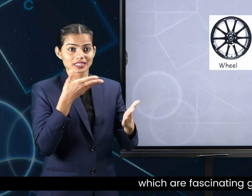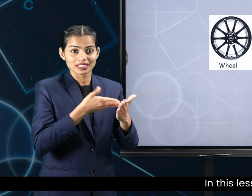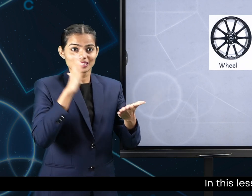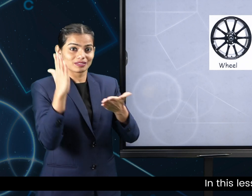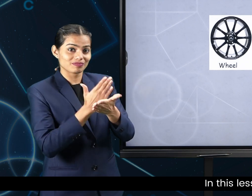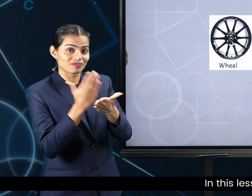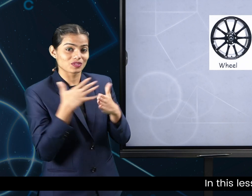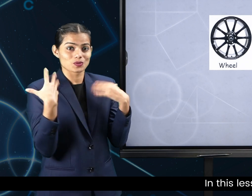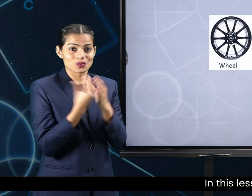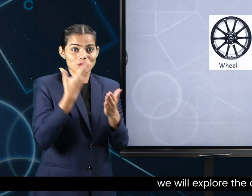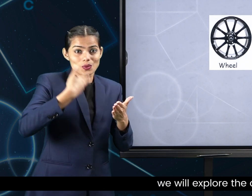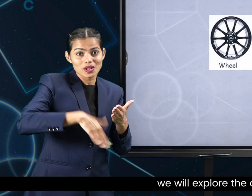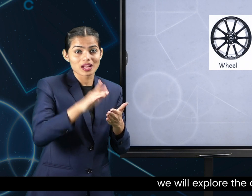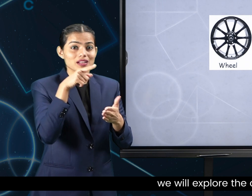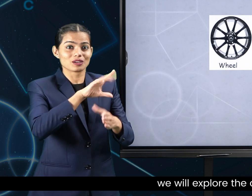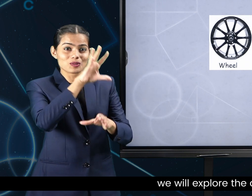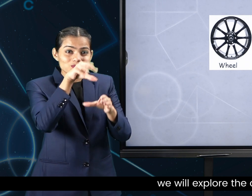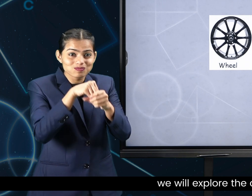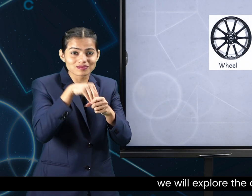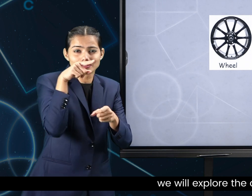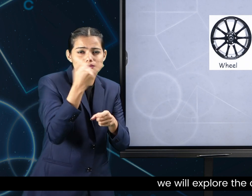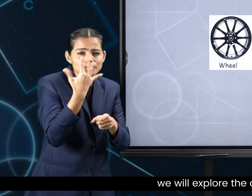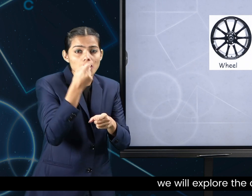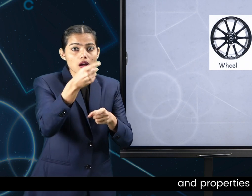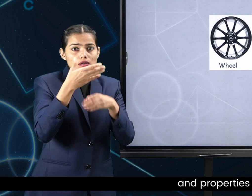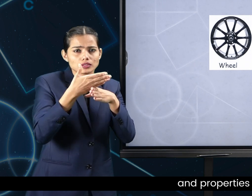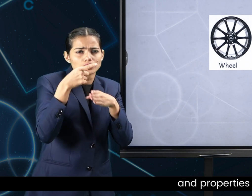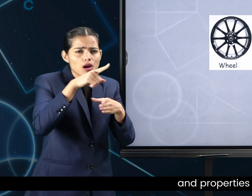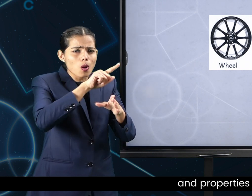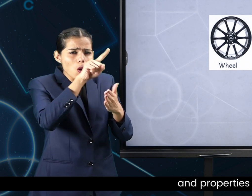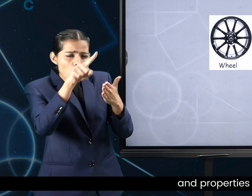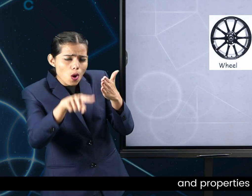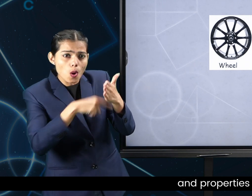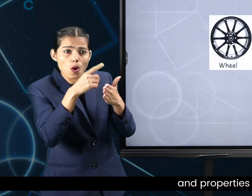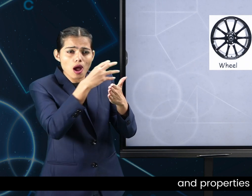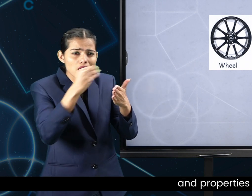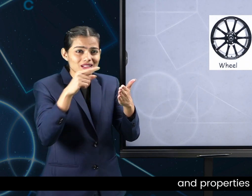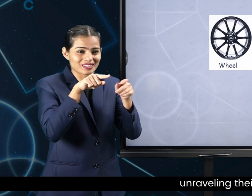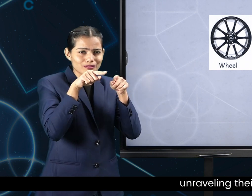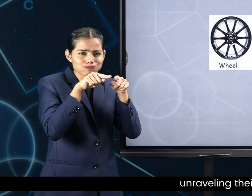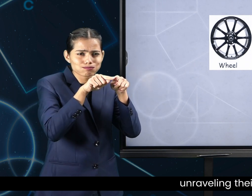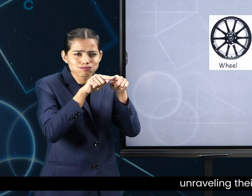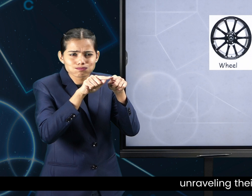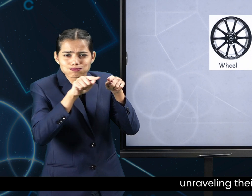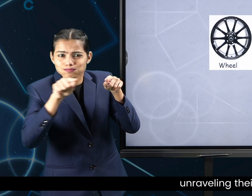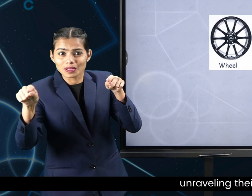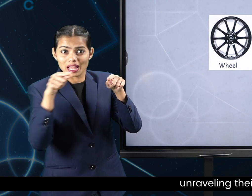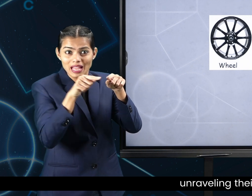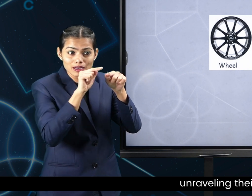In this lesson, we will explore the characteristics and properties of circles, unraveling their secrets